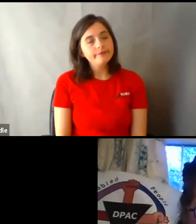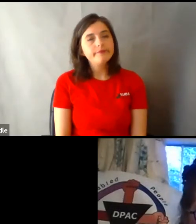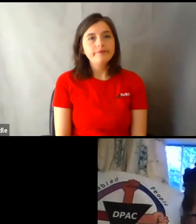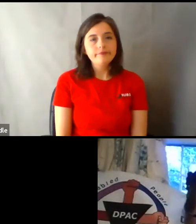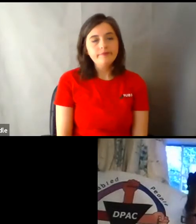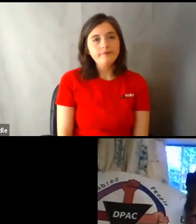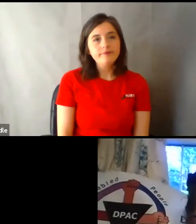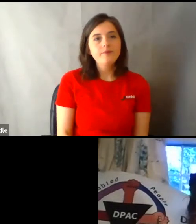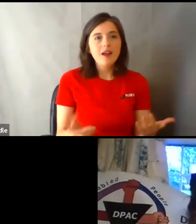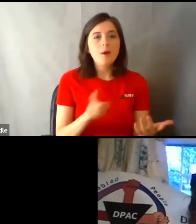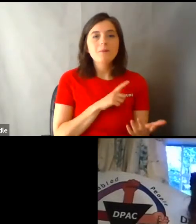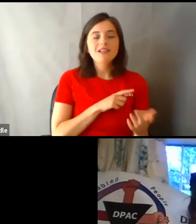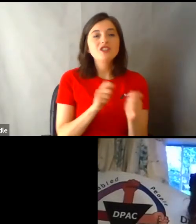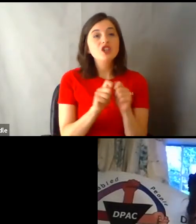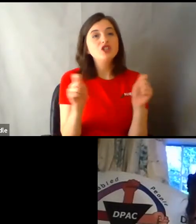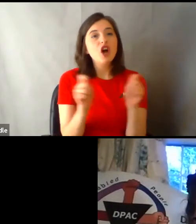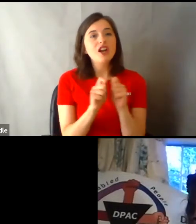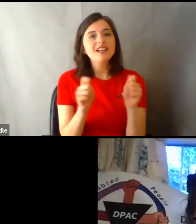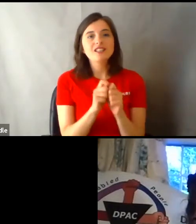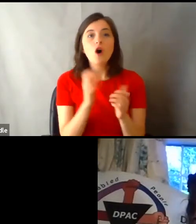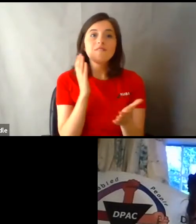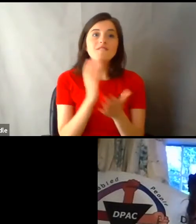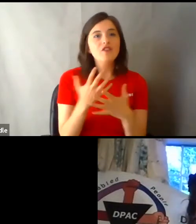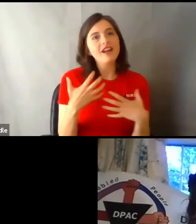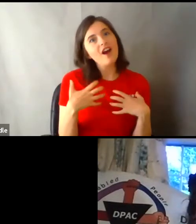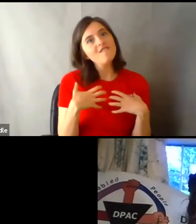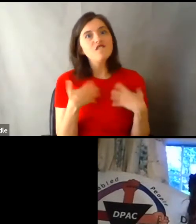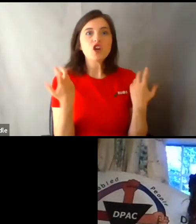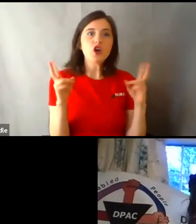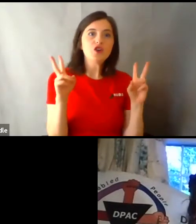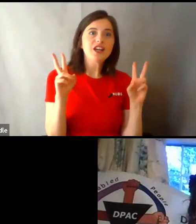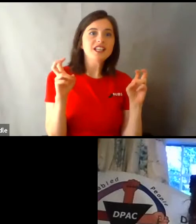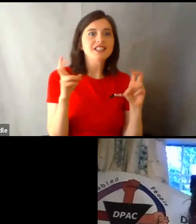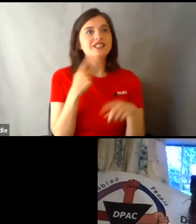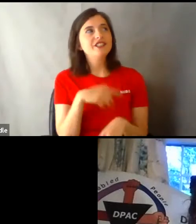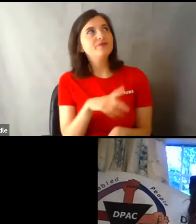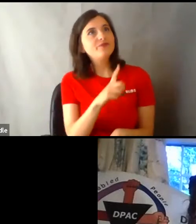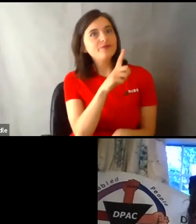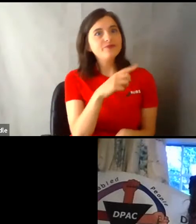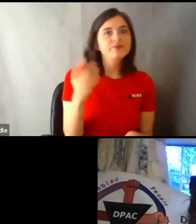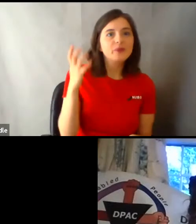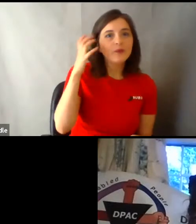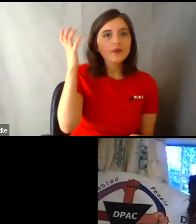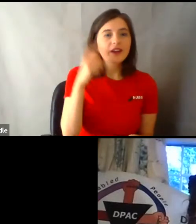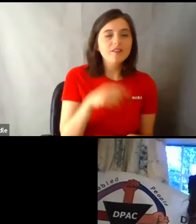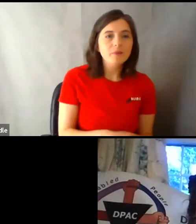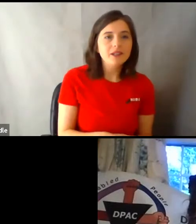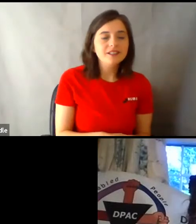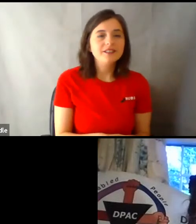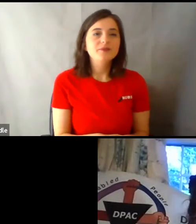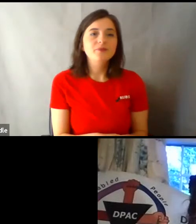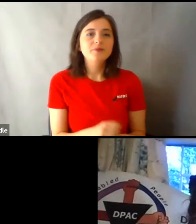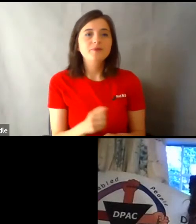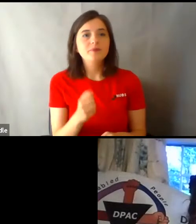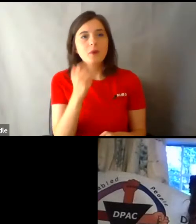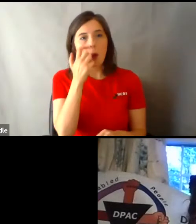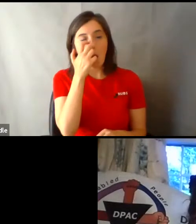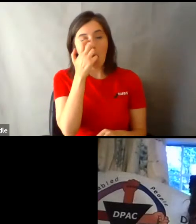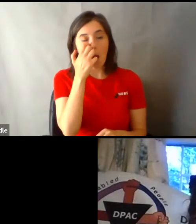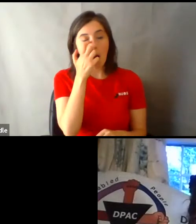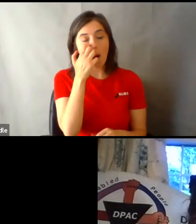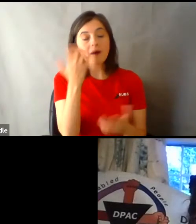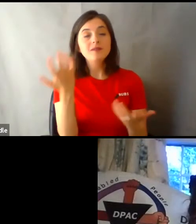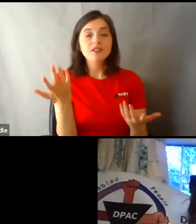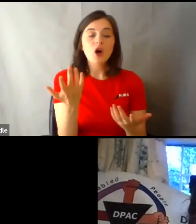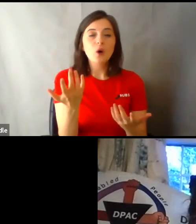reported, because journalists obviously are all very furious with them for faking being journalists and paying to put it in the Metro newspaper with public money.